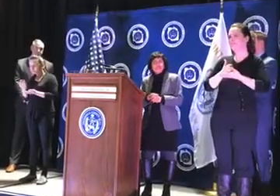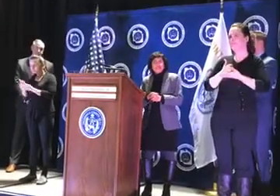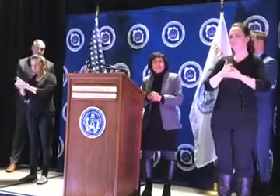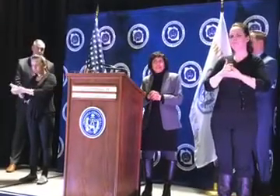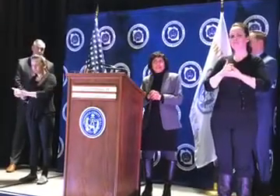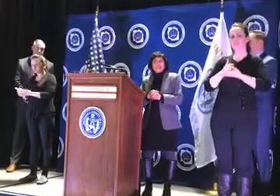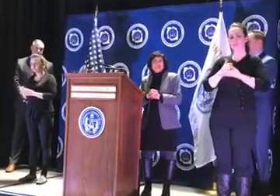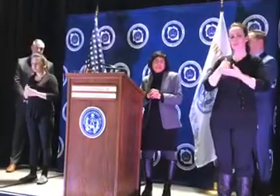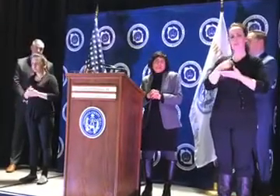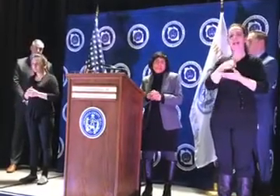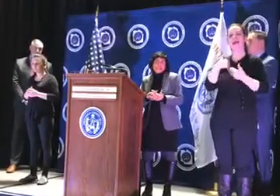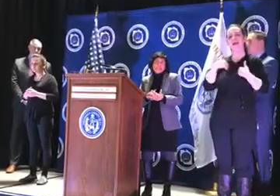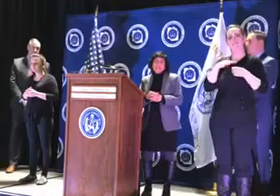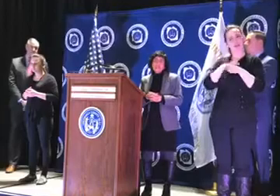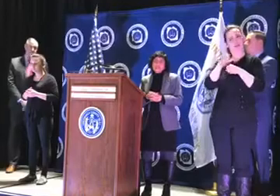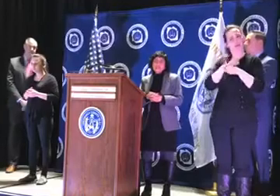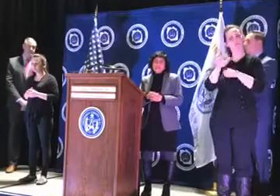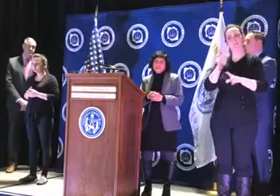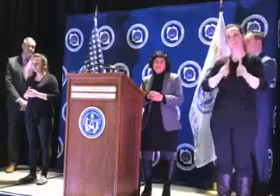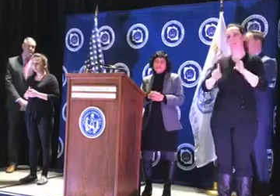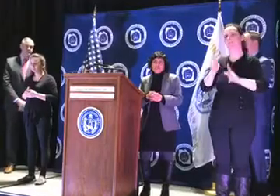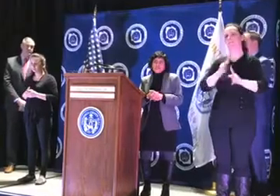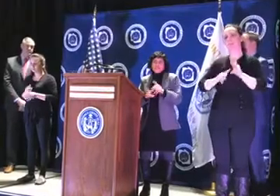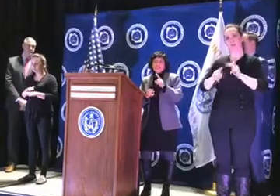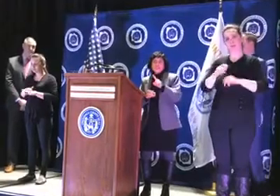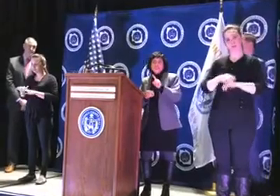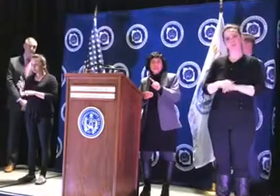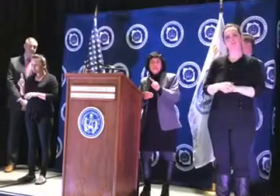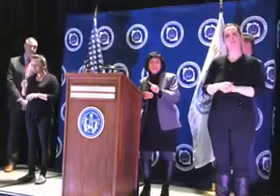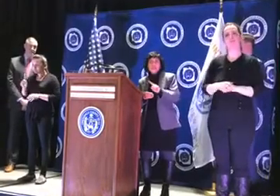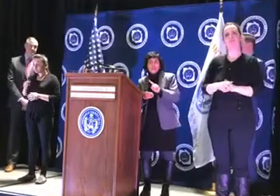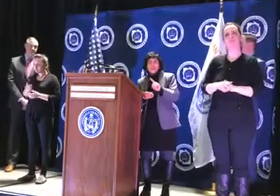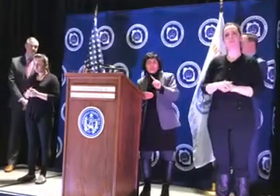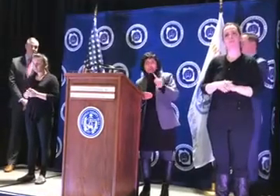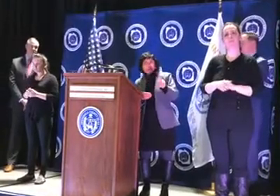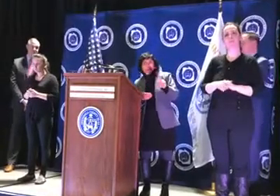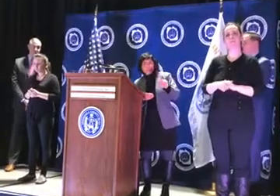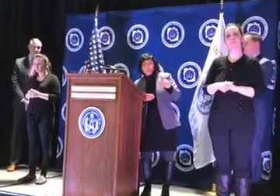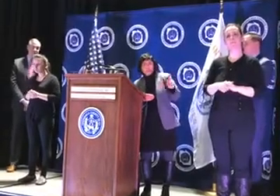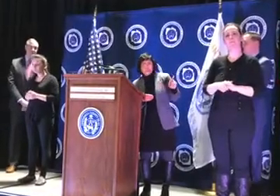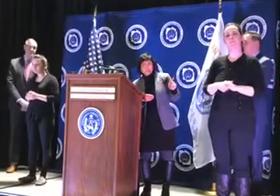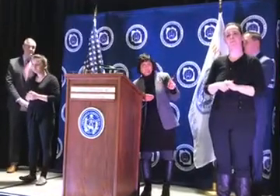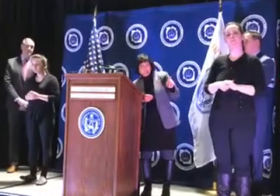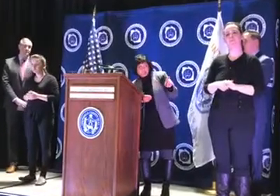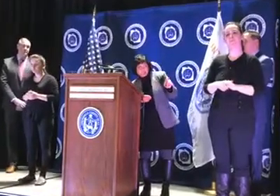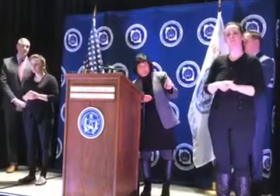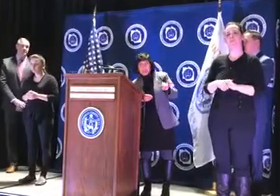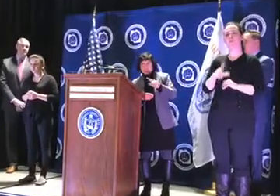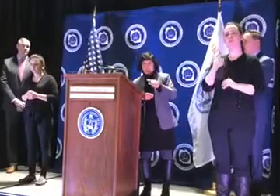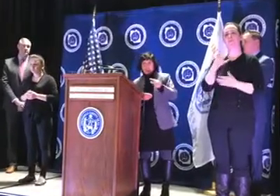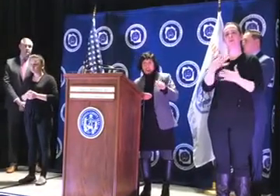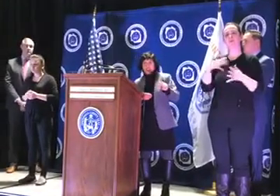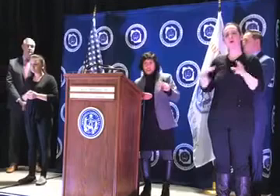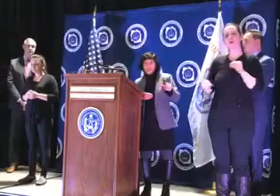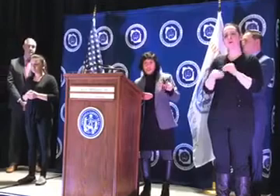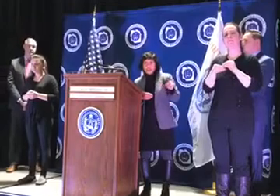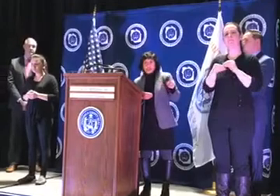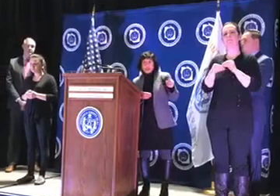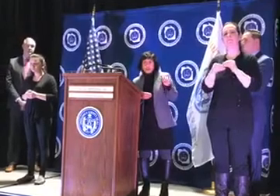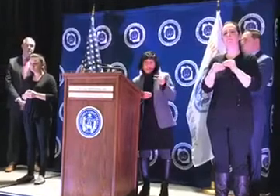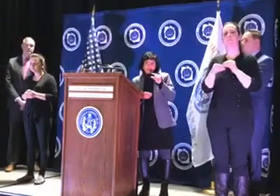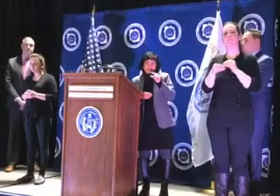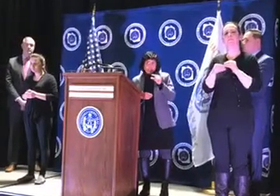good. And I think we'll continue to do that. One thing I just wanted to, when you asked County Executive that question, it just occurred to